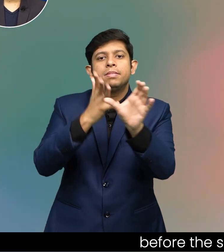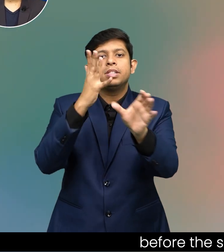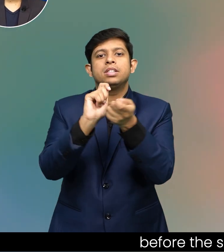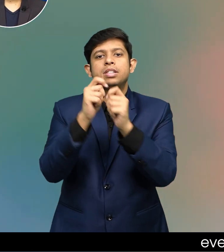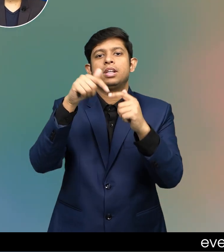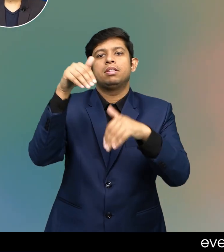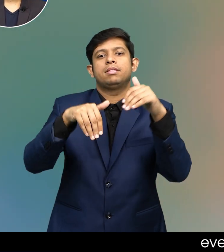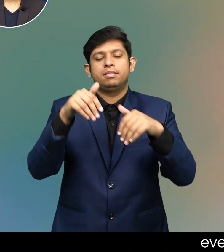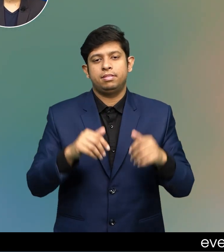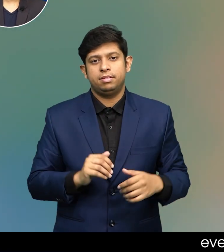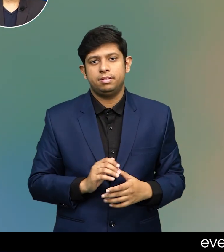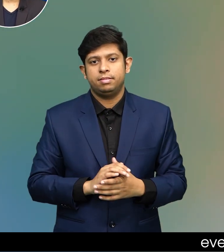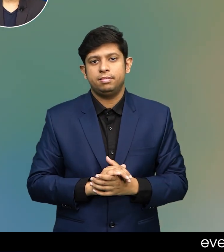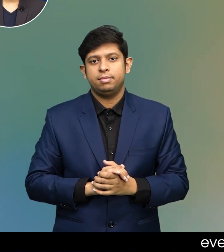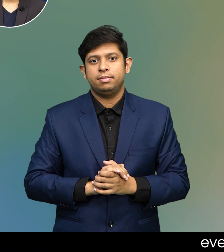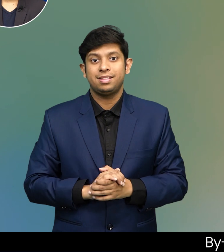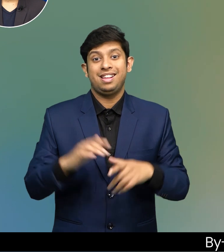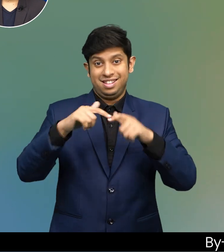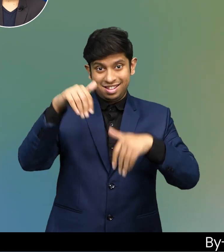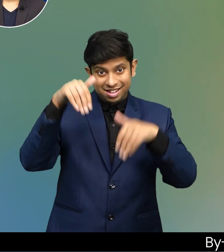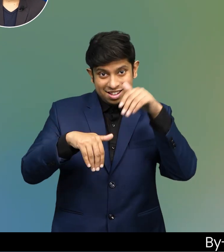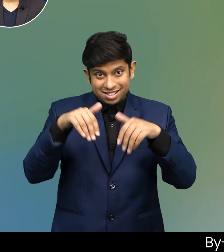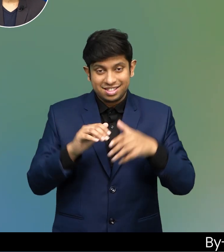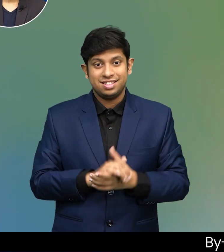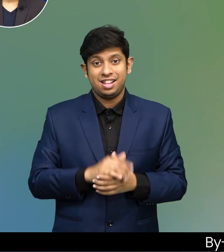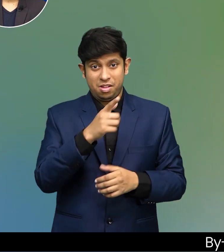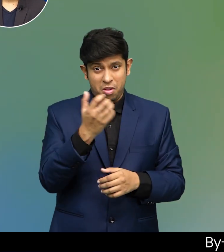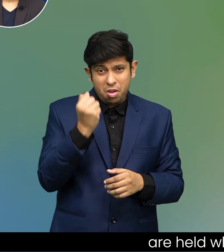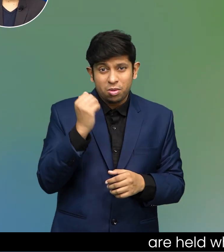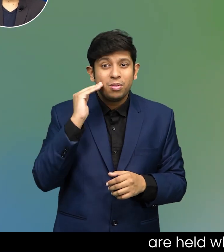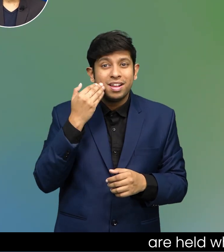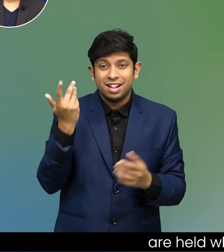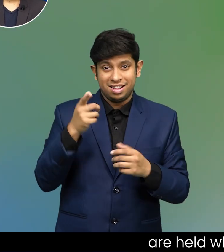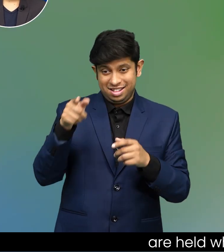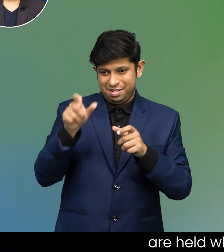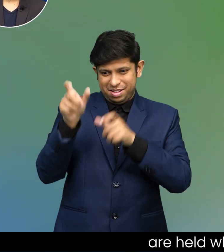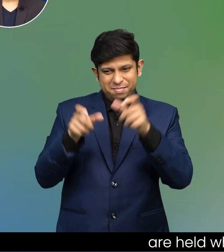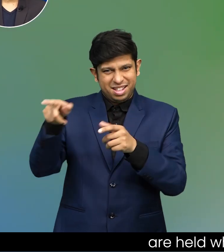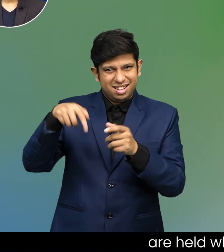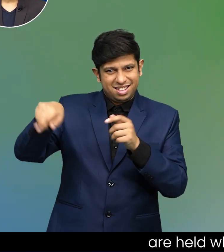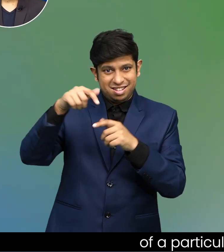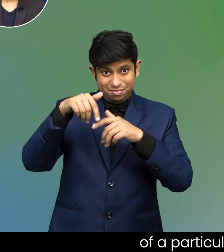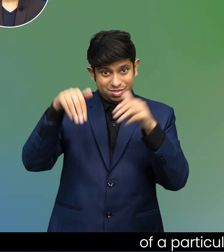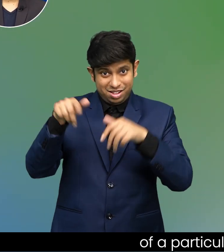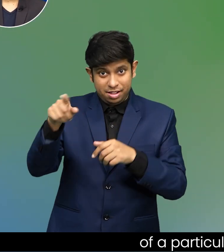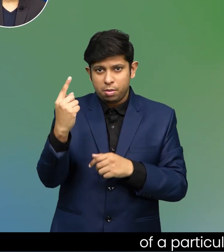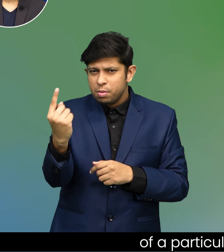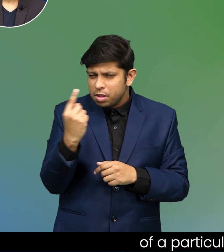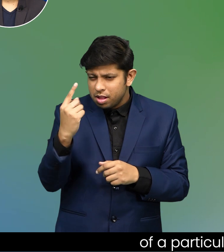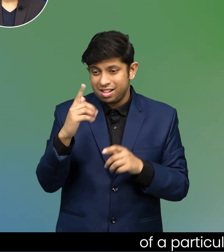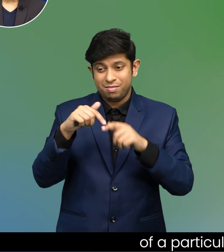scheduled elections every 5 years. By-elections are held when a seat holder of a